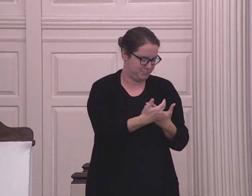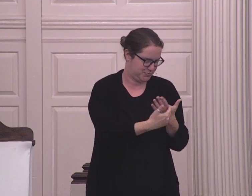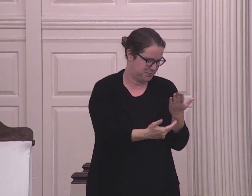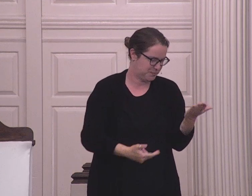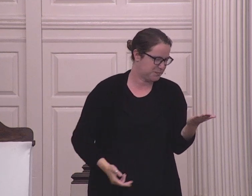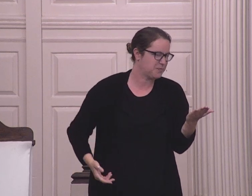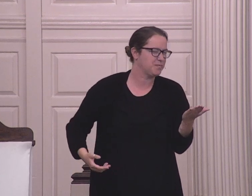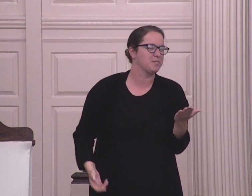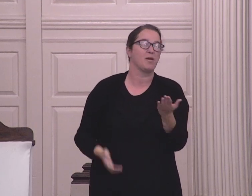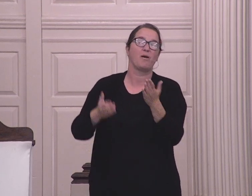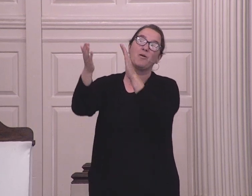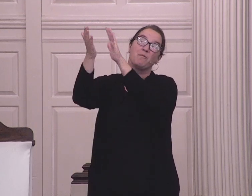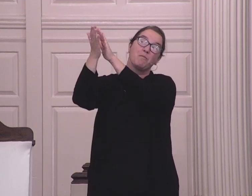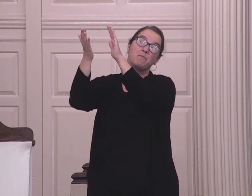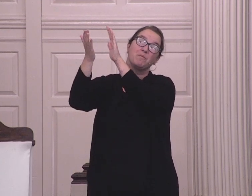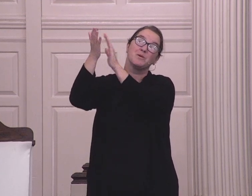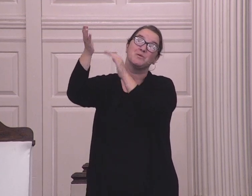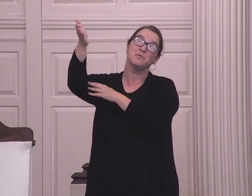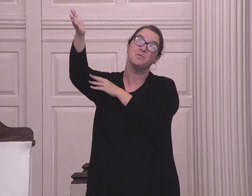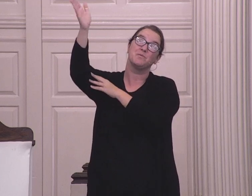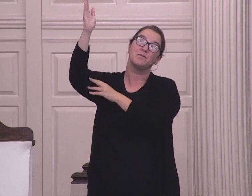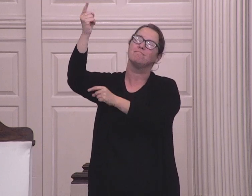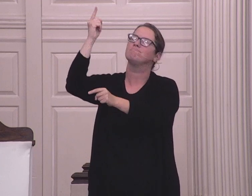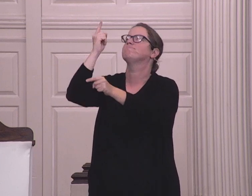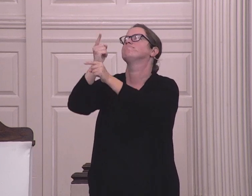Right to praise you in Zion, O God.